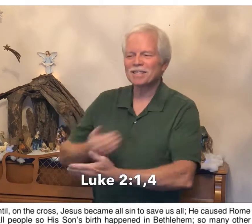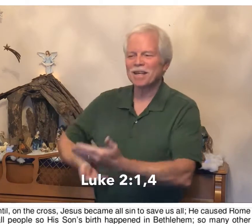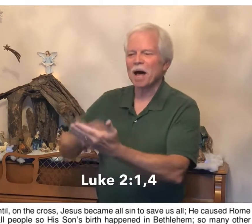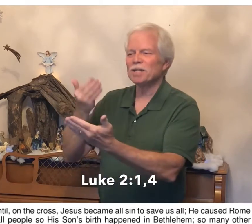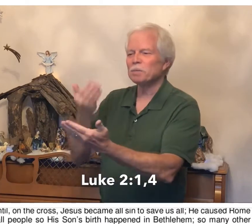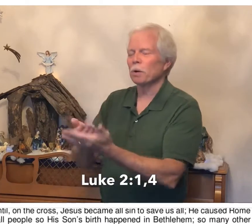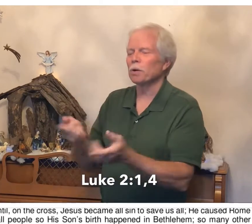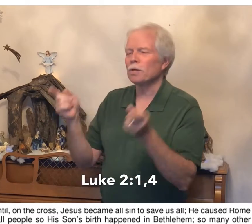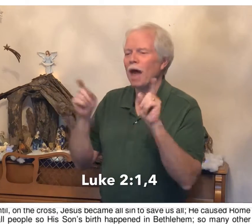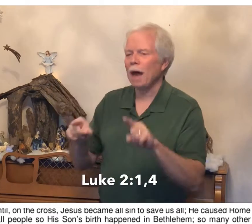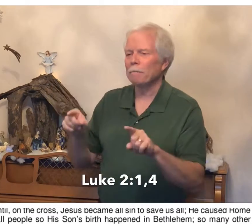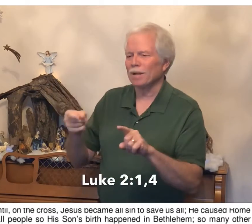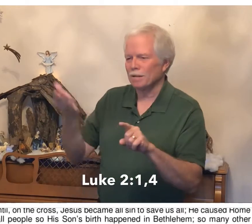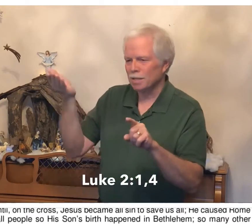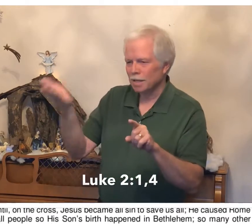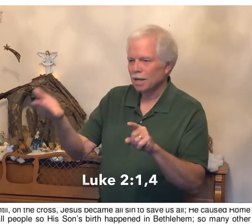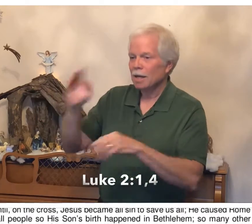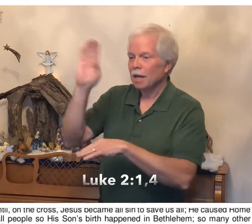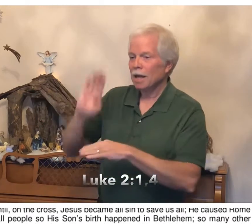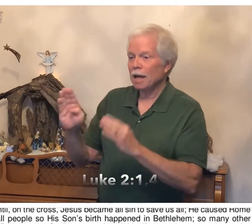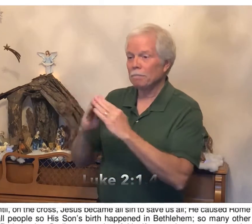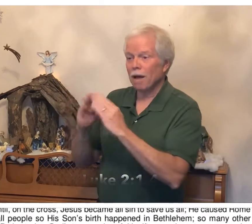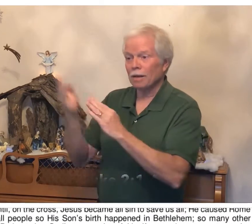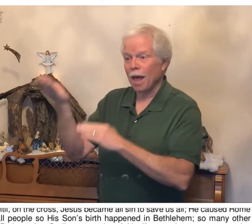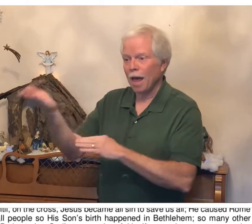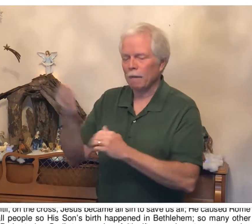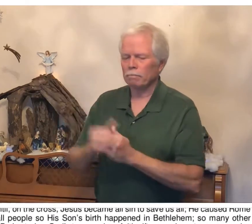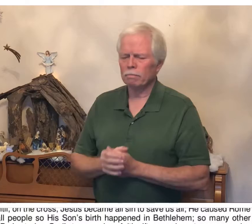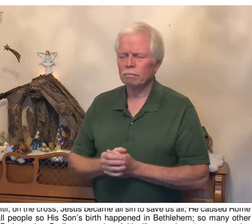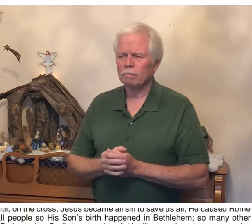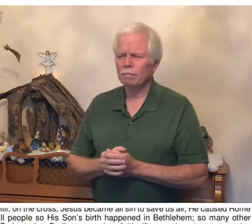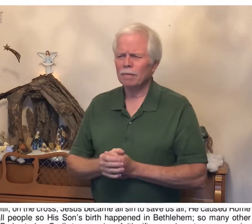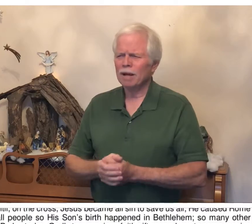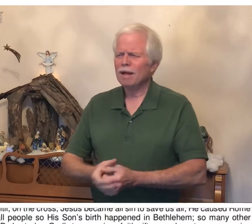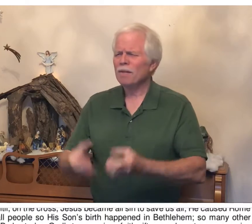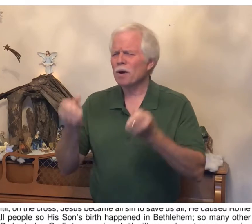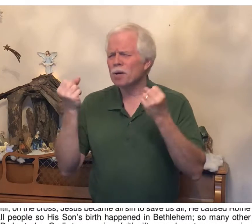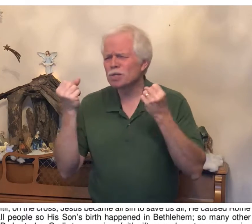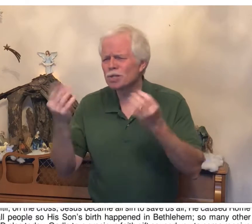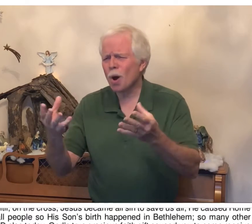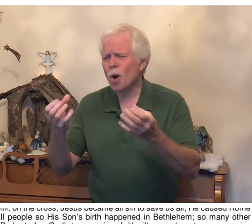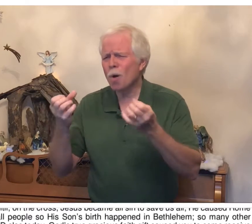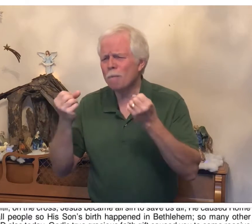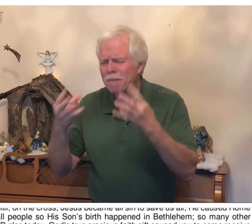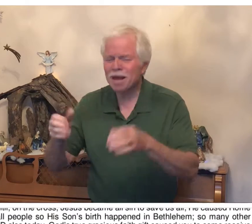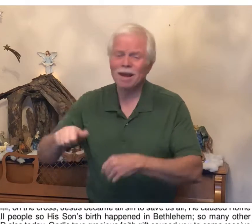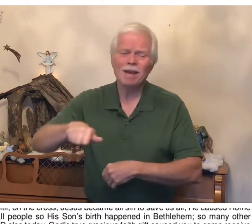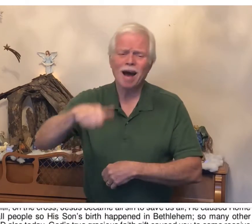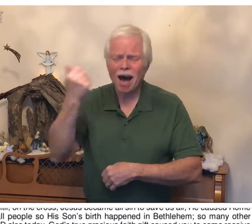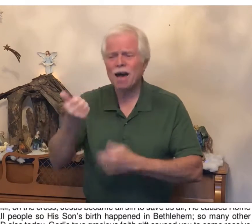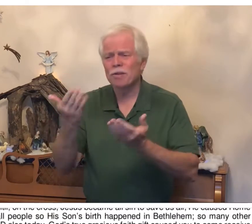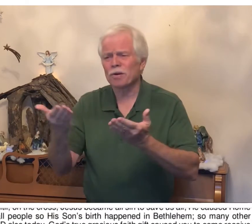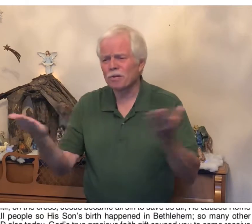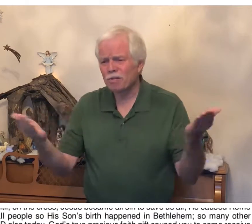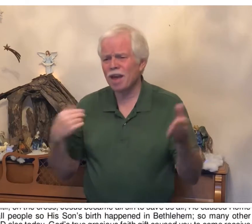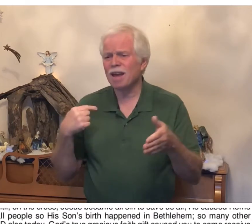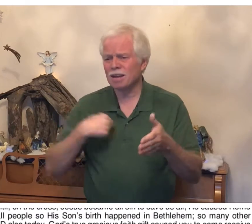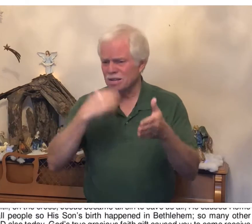son's son's happened in Bethlehem. There are so many other things.